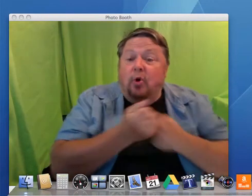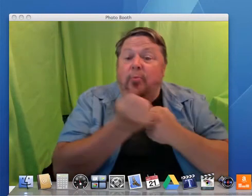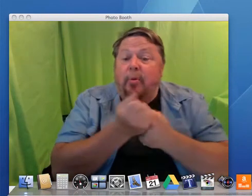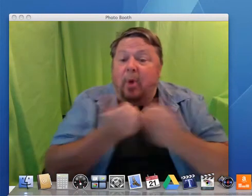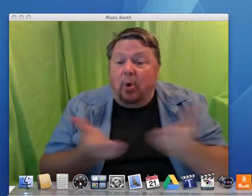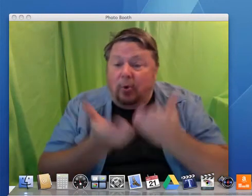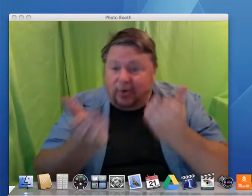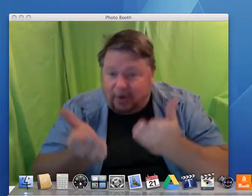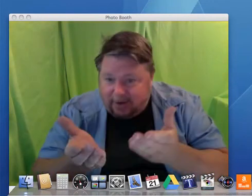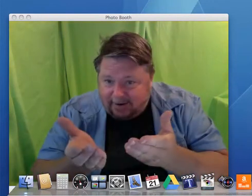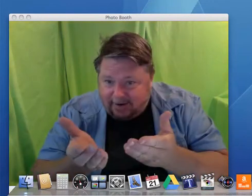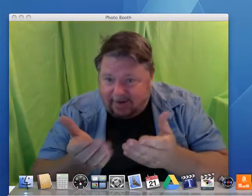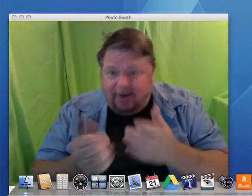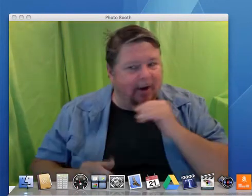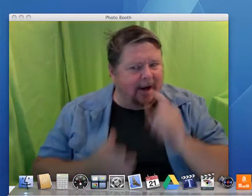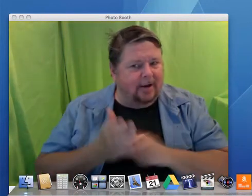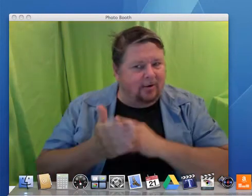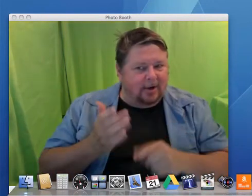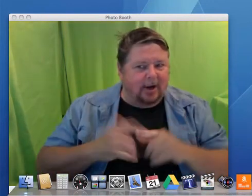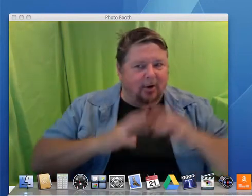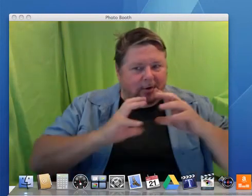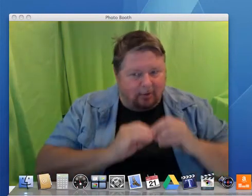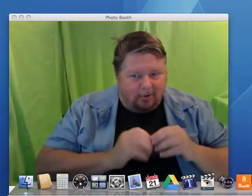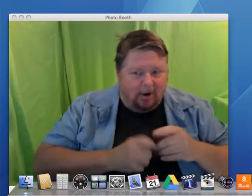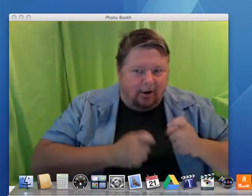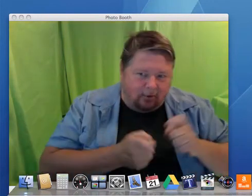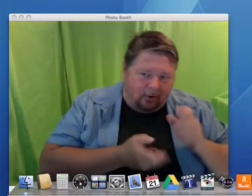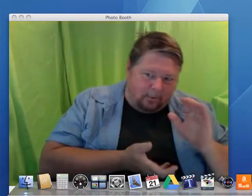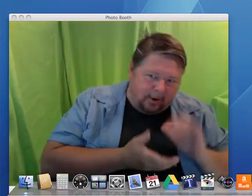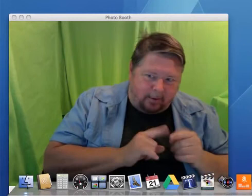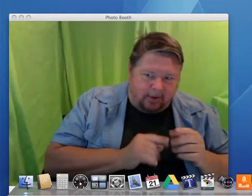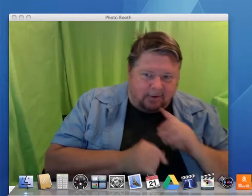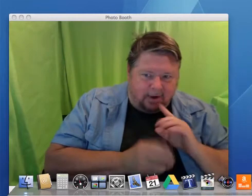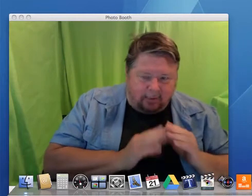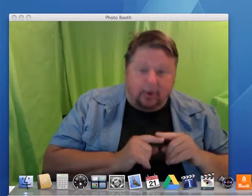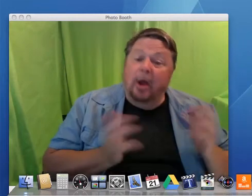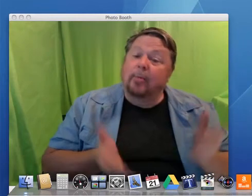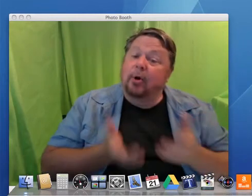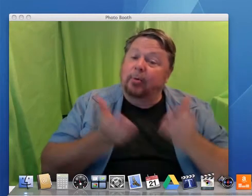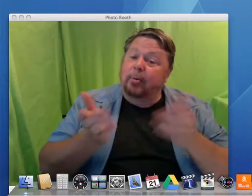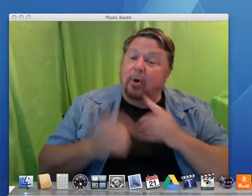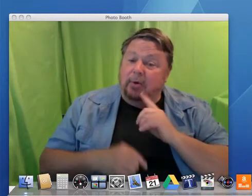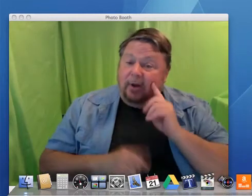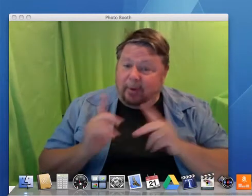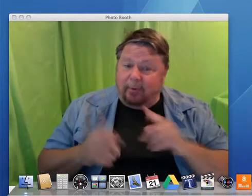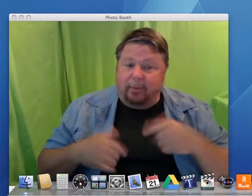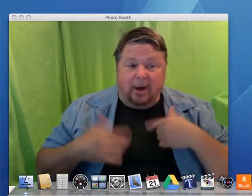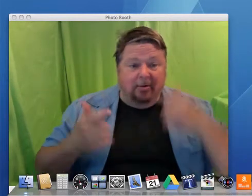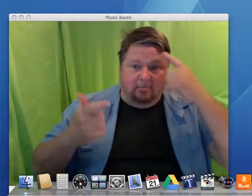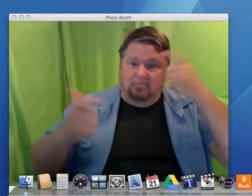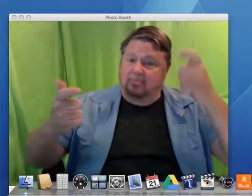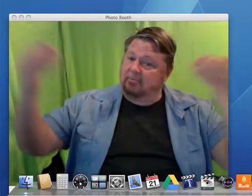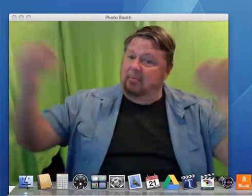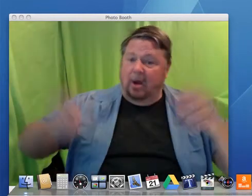to promote, right? Not to critique or to control or minimize the deaf community, but to promote deaf people being